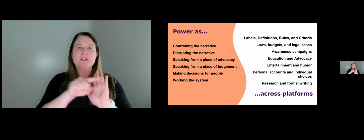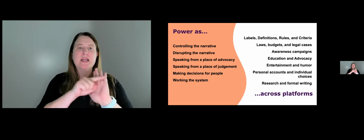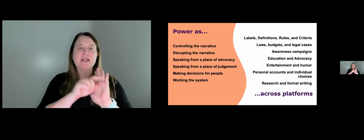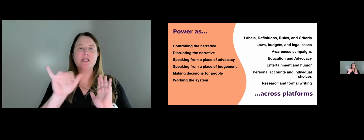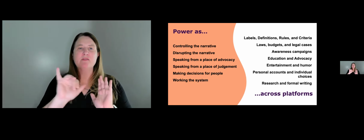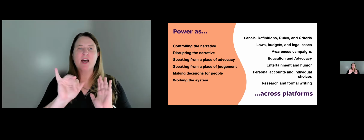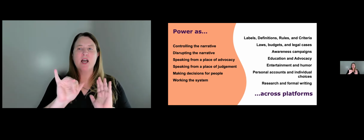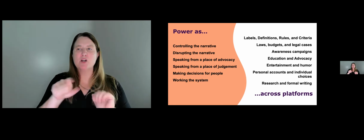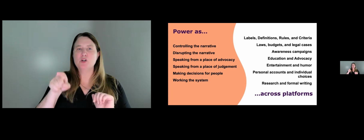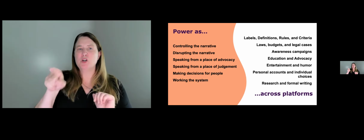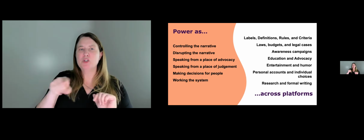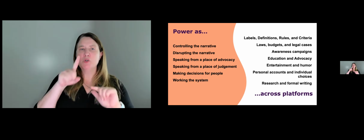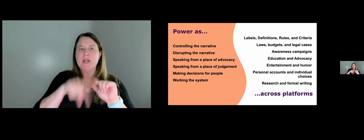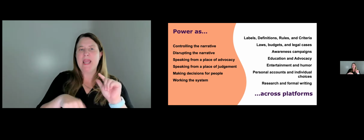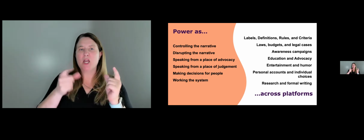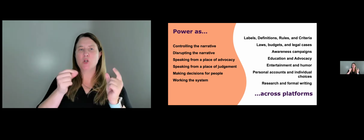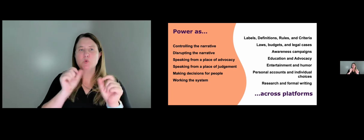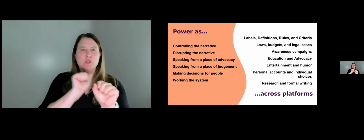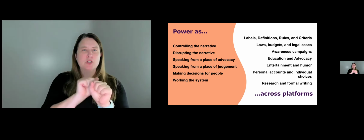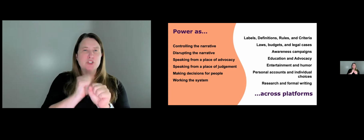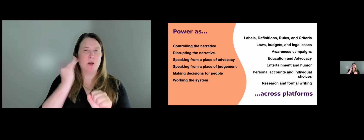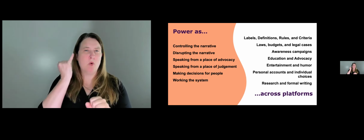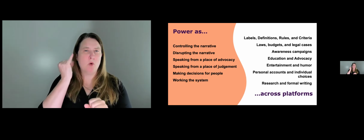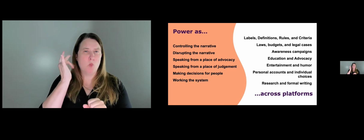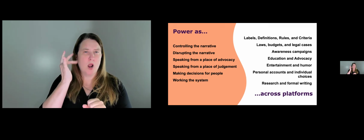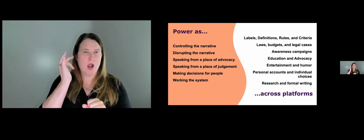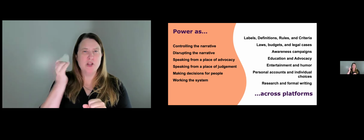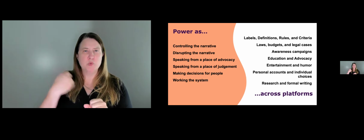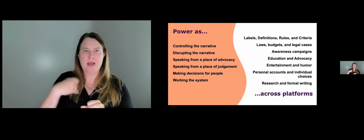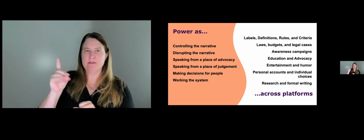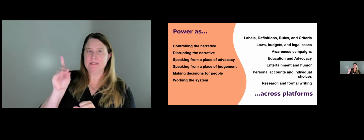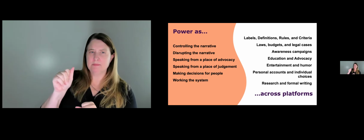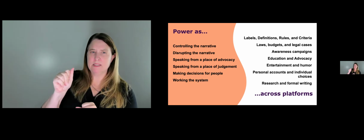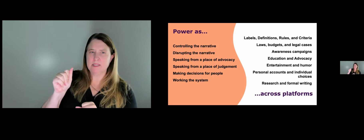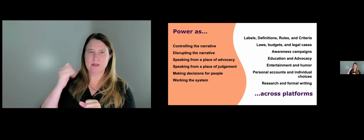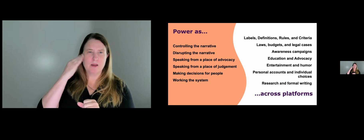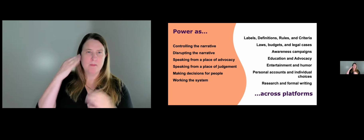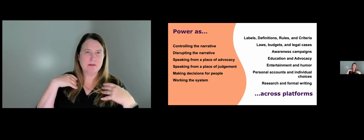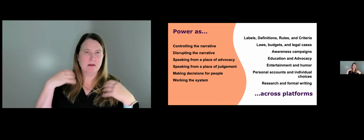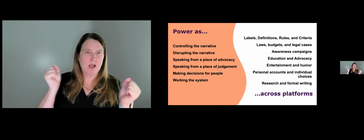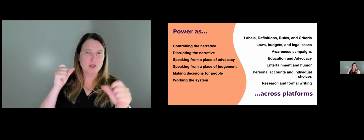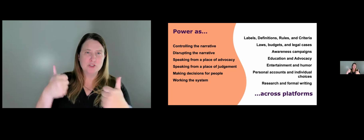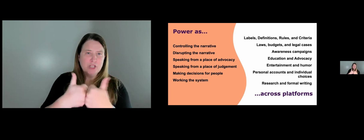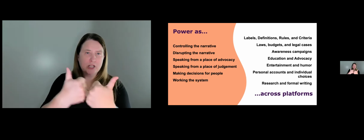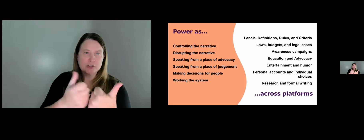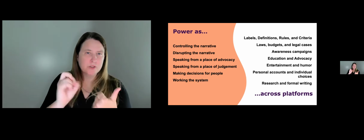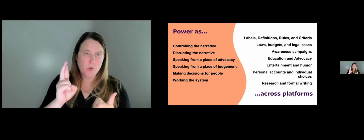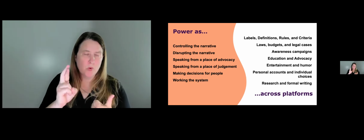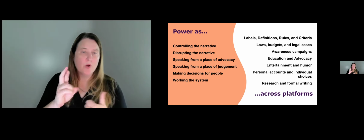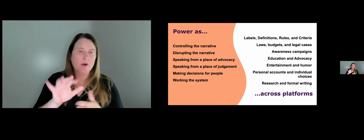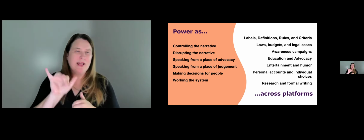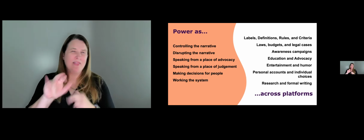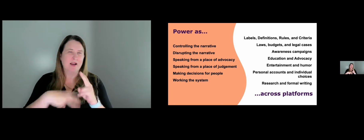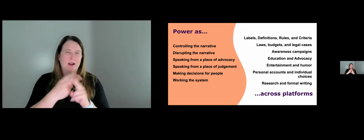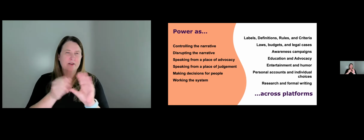disabilities, or just has a general negative attitude of you can't do something because you